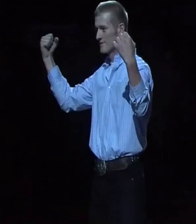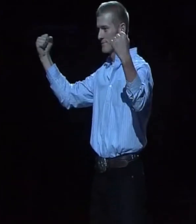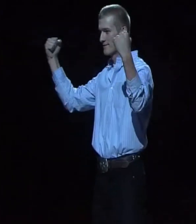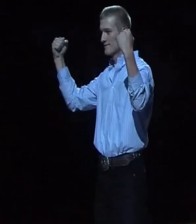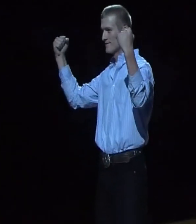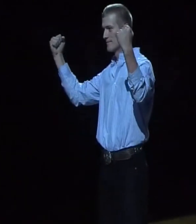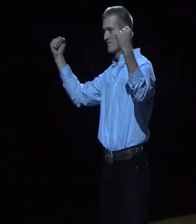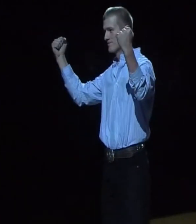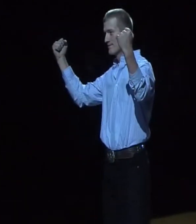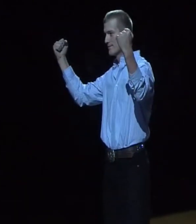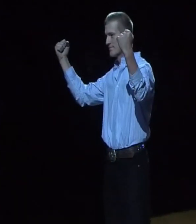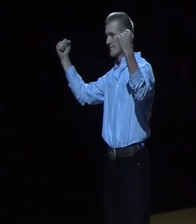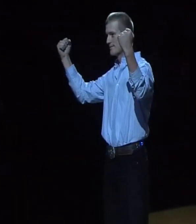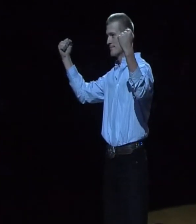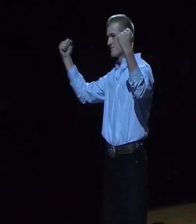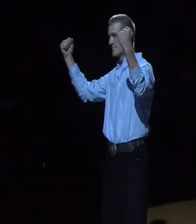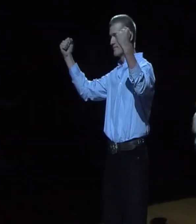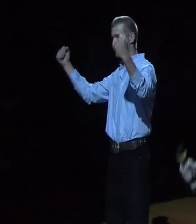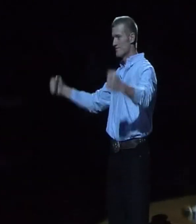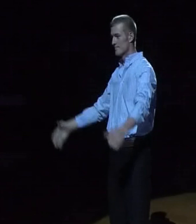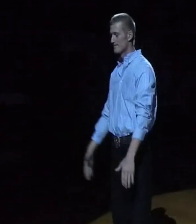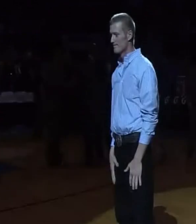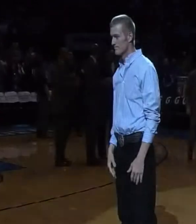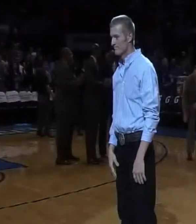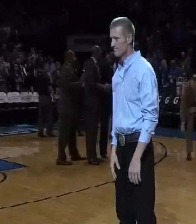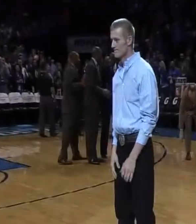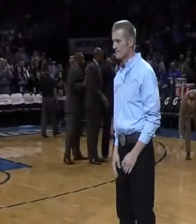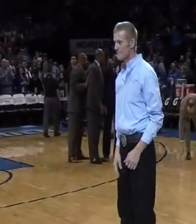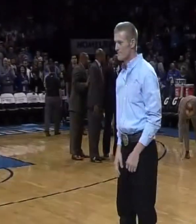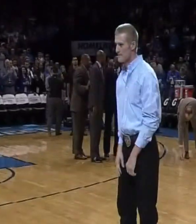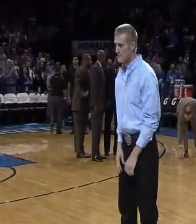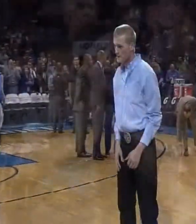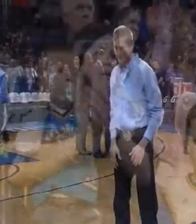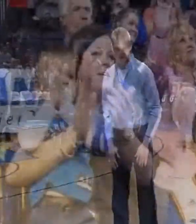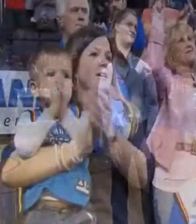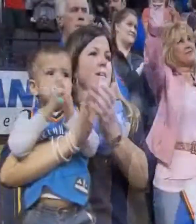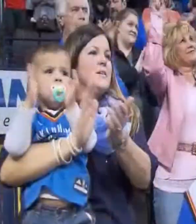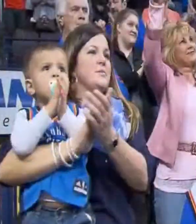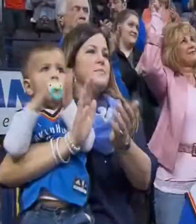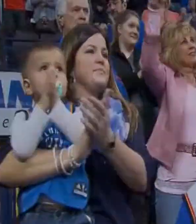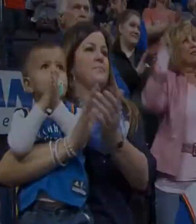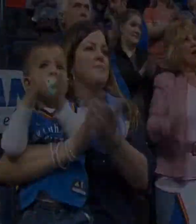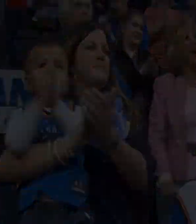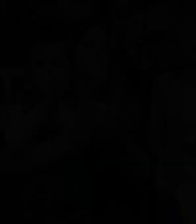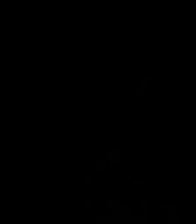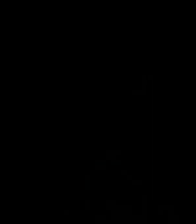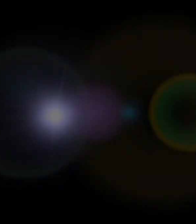Ladies and gentlemen, Cody Thomas and Aaron LaCroix.